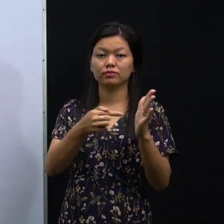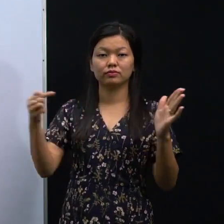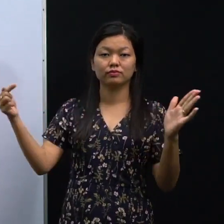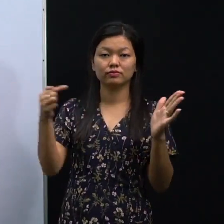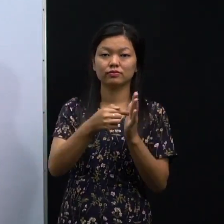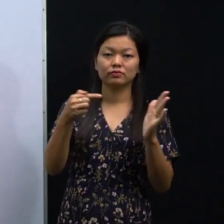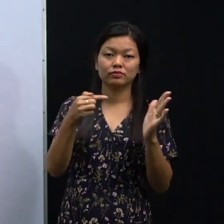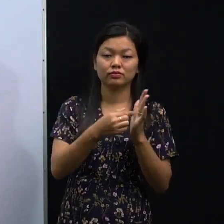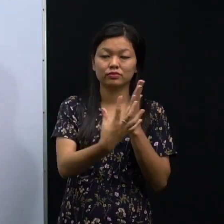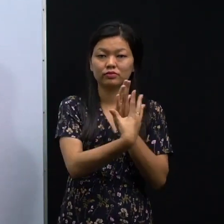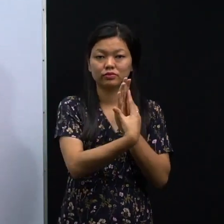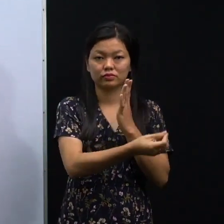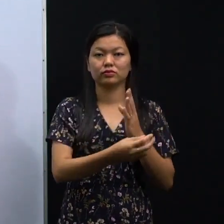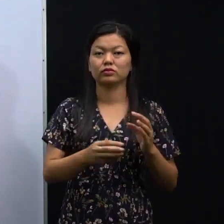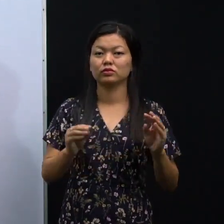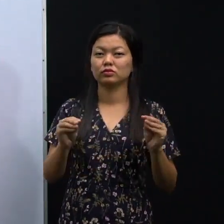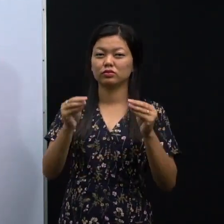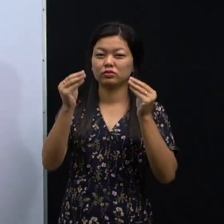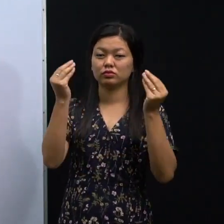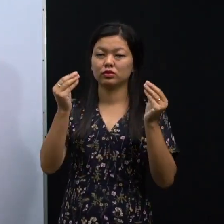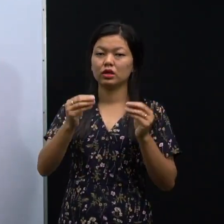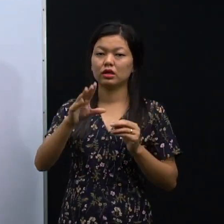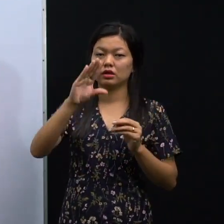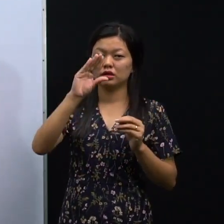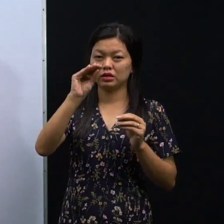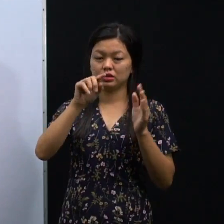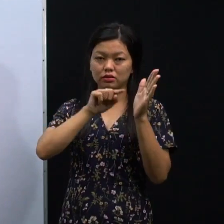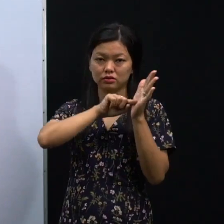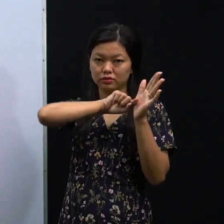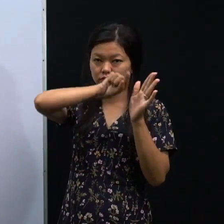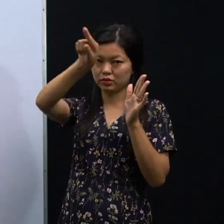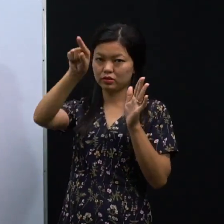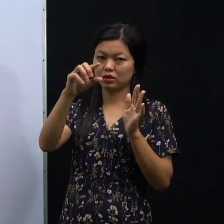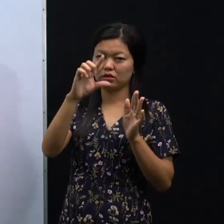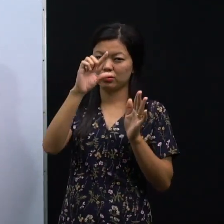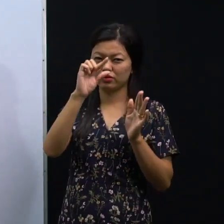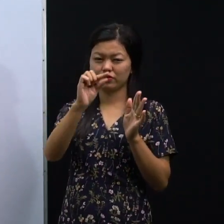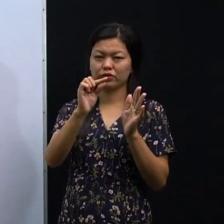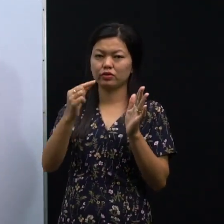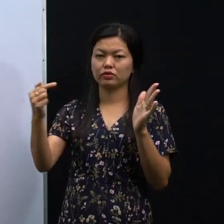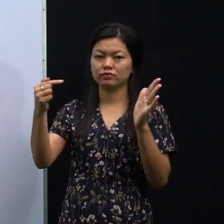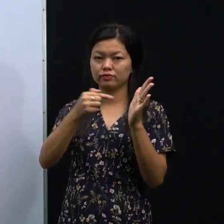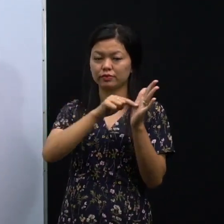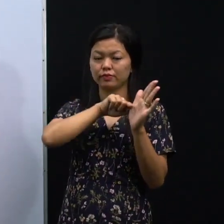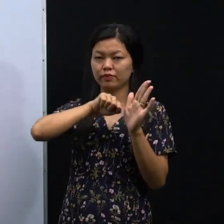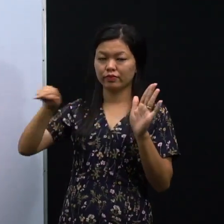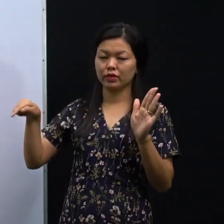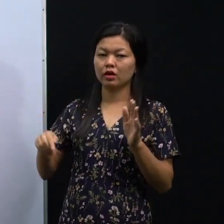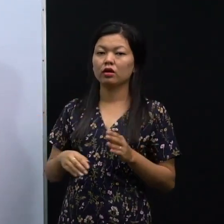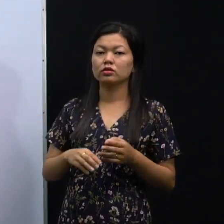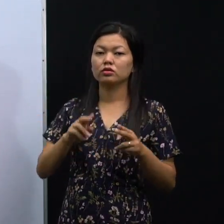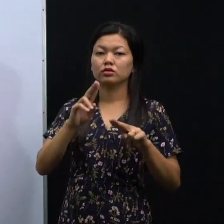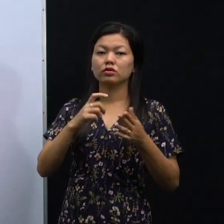this Rutherford concluded that in the structure of an atom, there is a proton, okay? Or there is